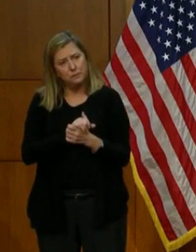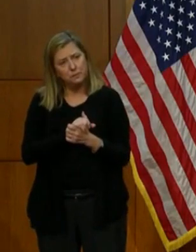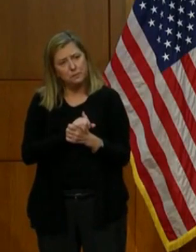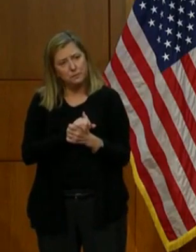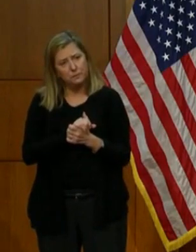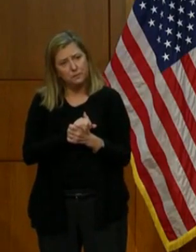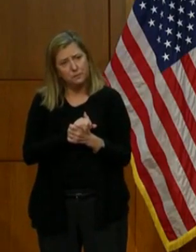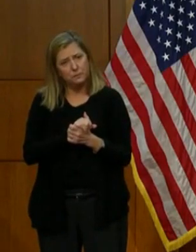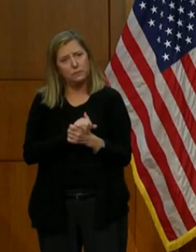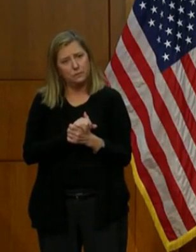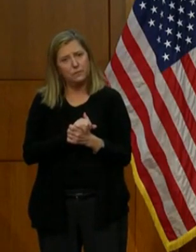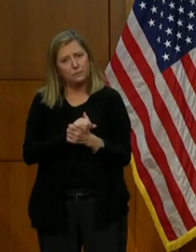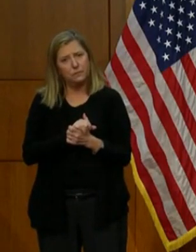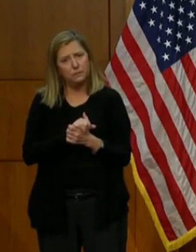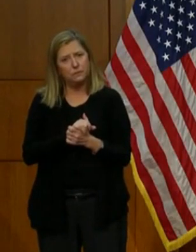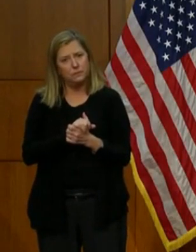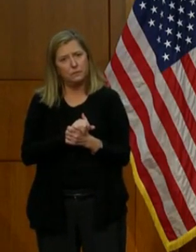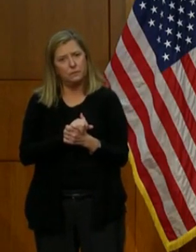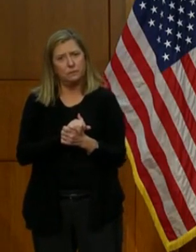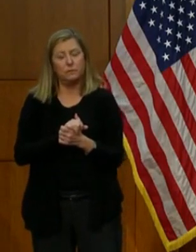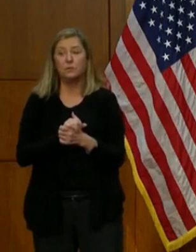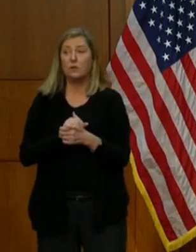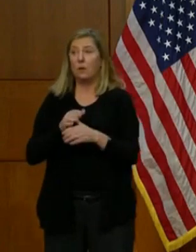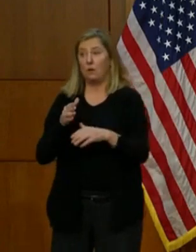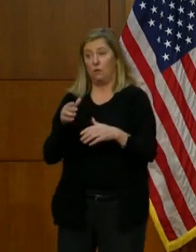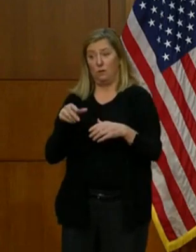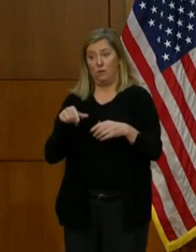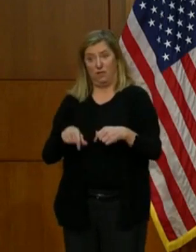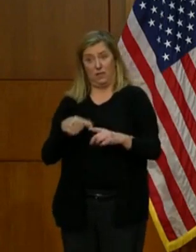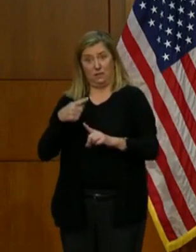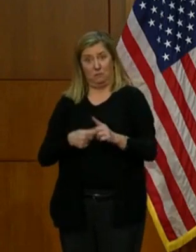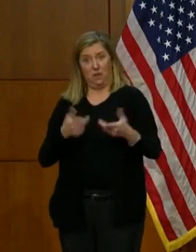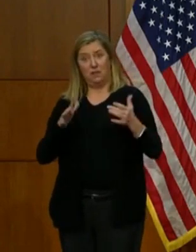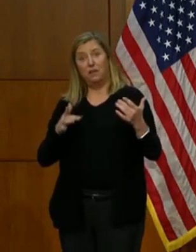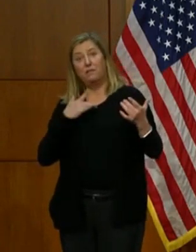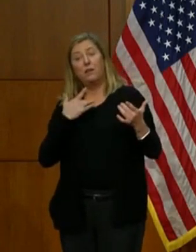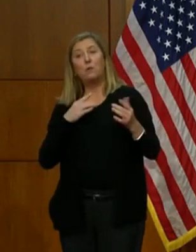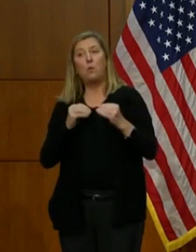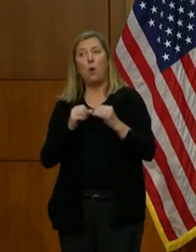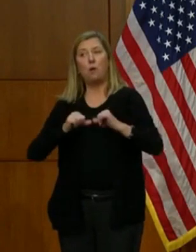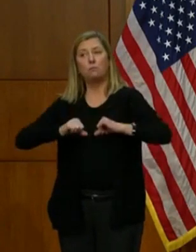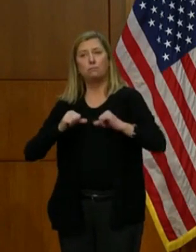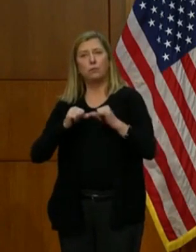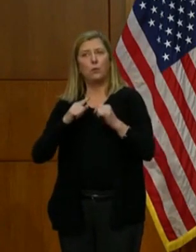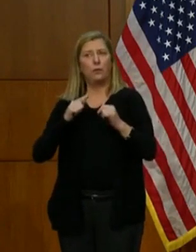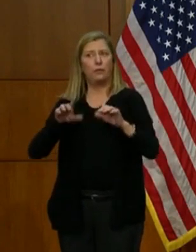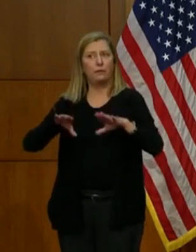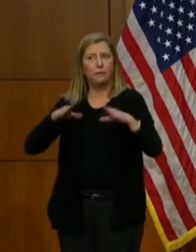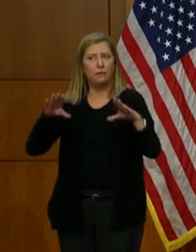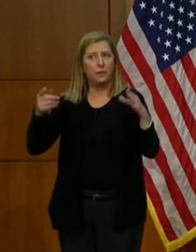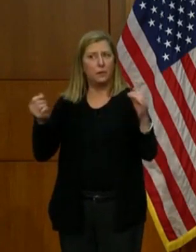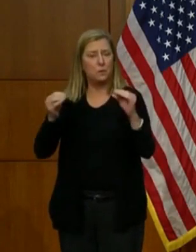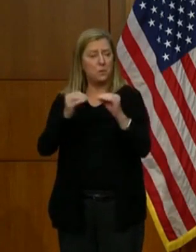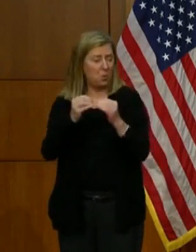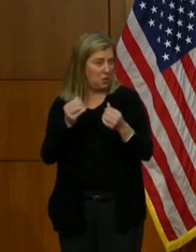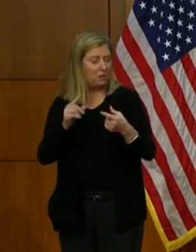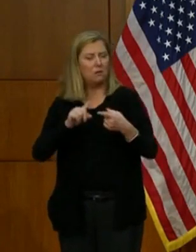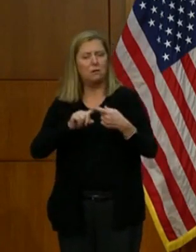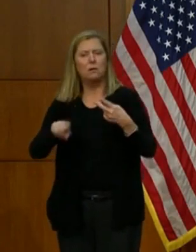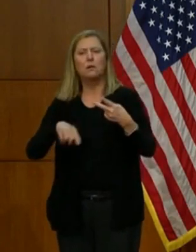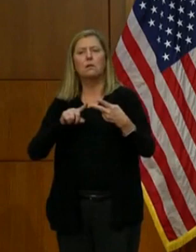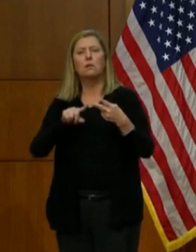of restrictions after the end of the month? And then separately, what do you think about some of the efforts in the General